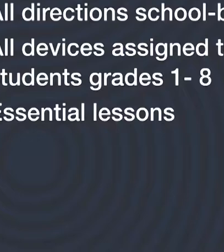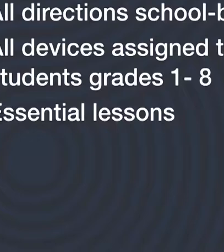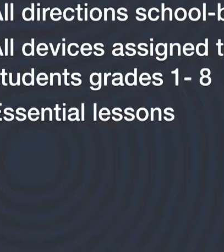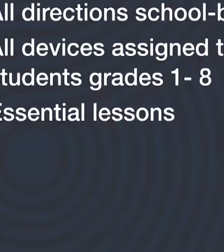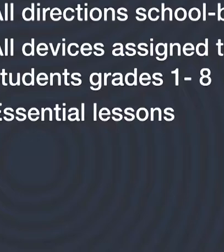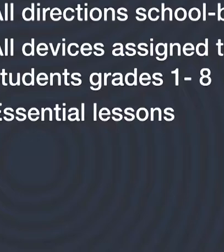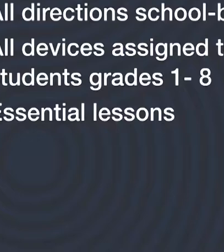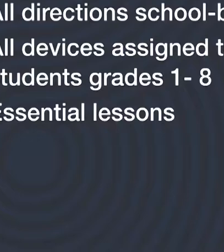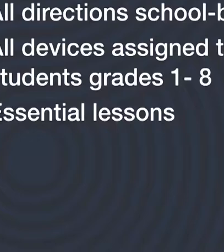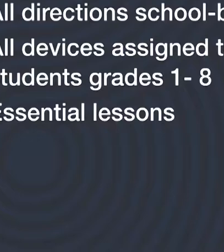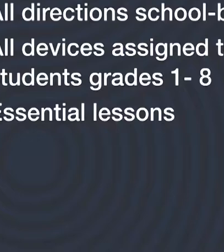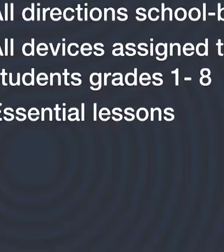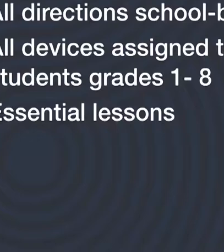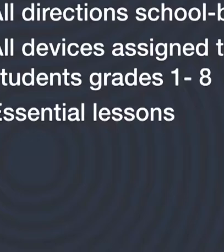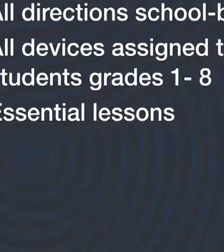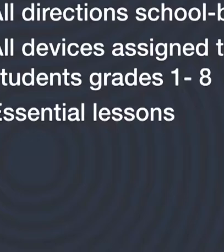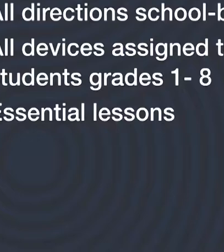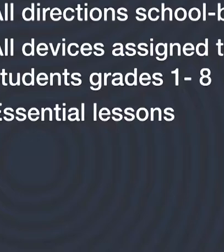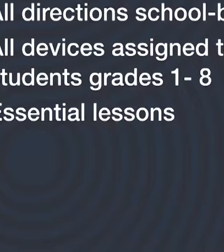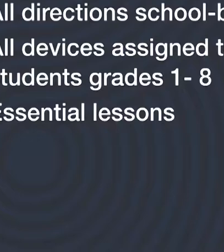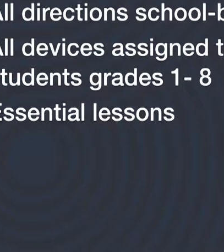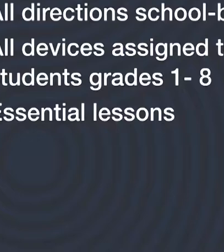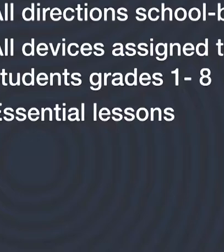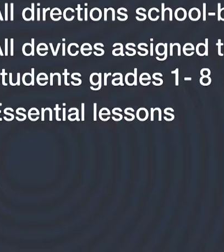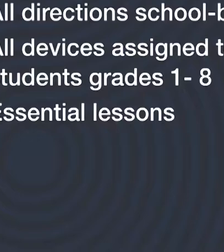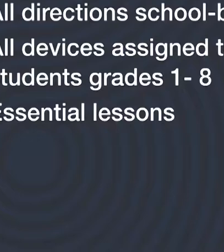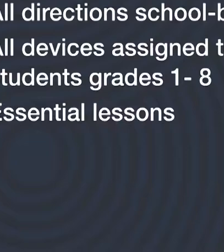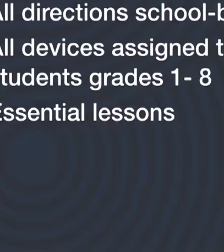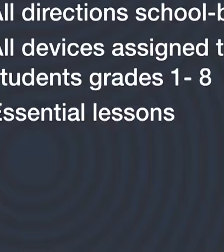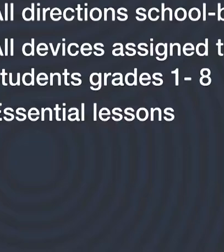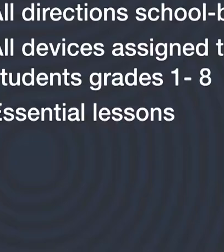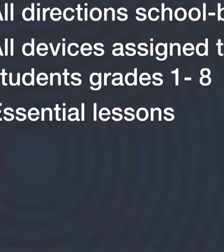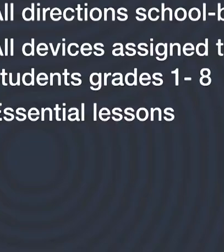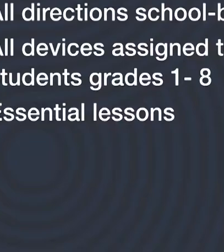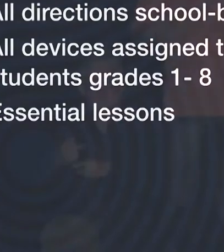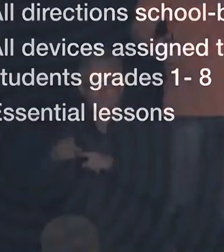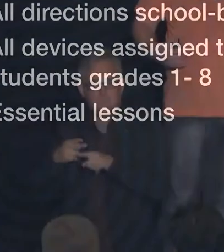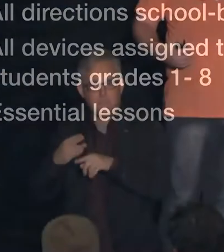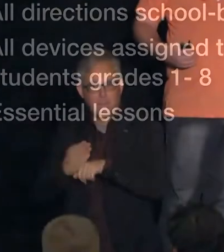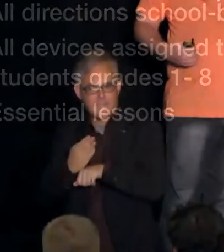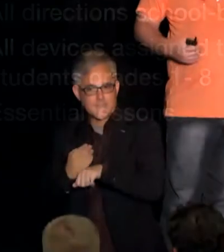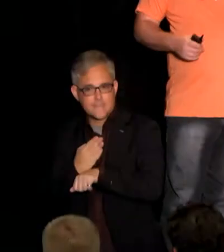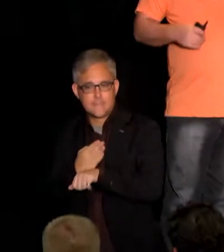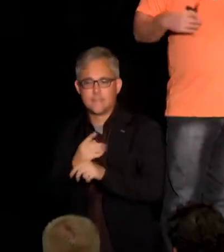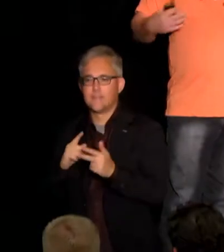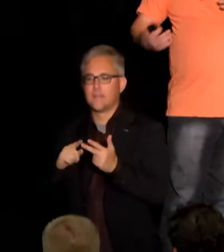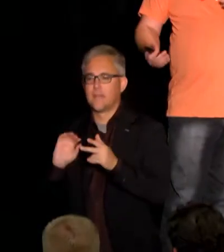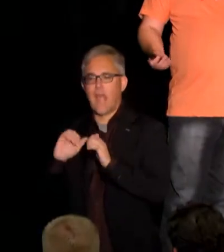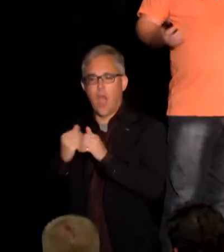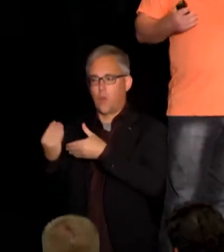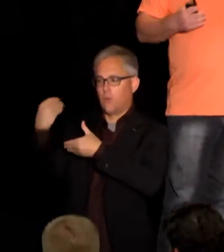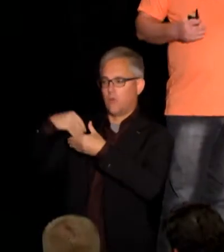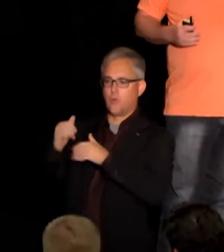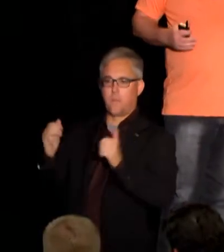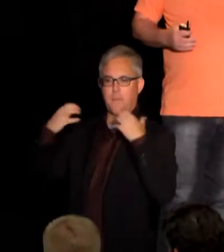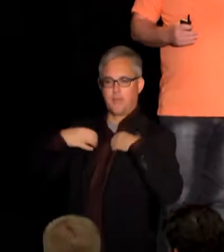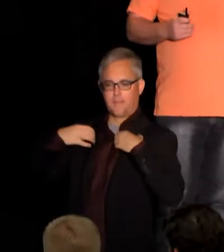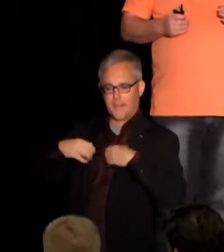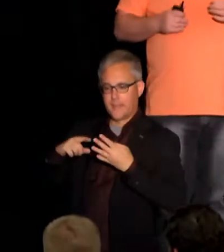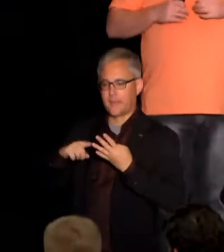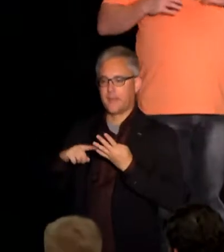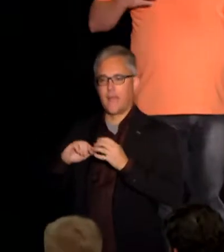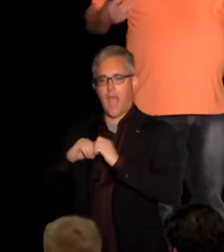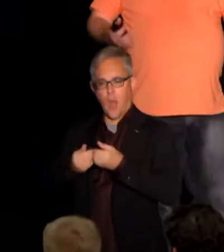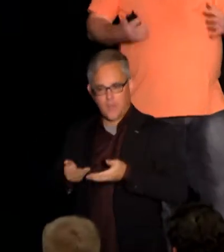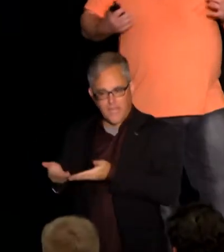safe use of the internet, proper care and maintenance of the device, how to store it, how it should go in your backpack, how to carry and how not to carry your